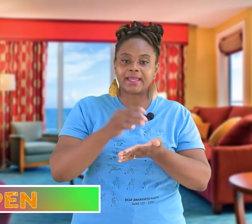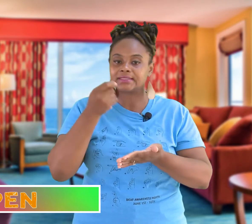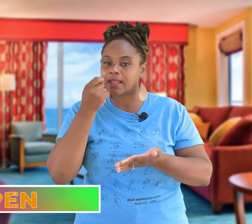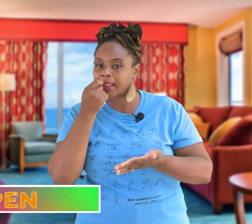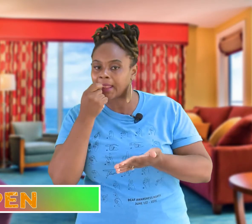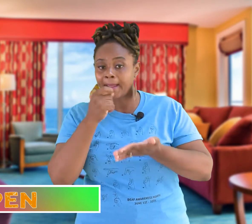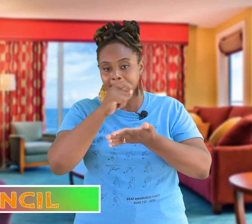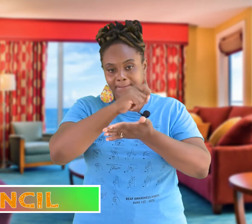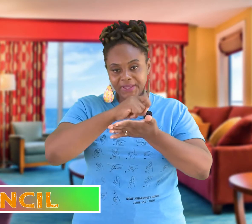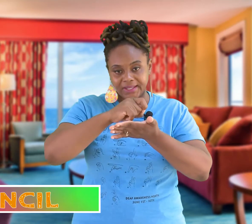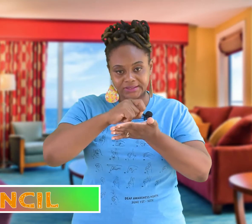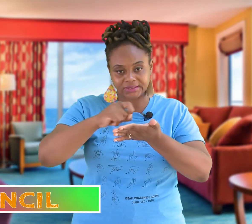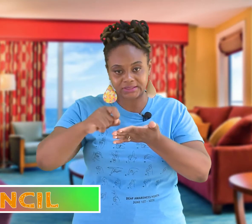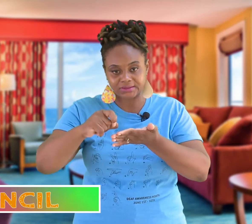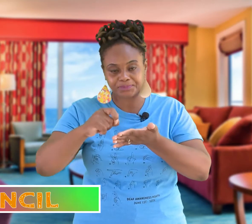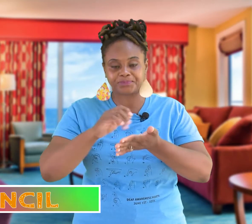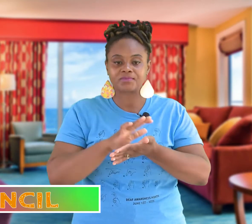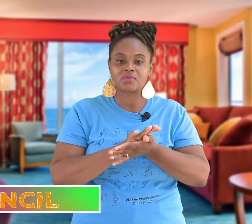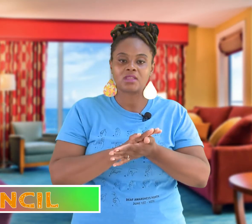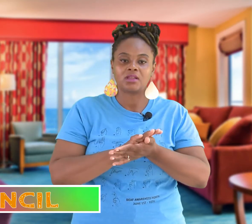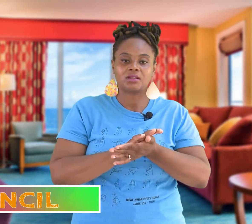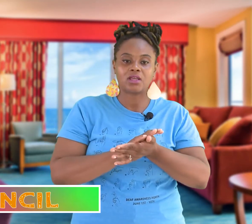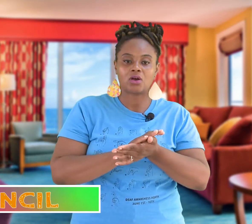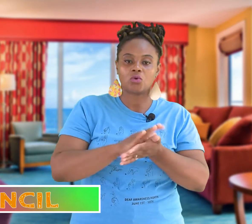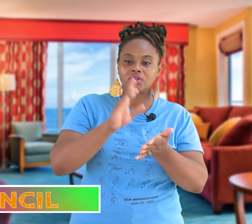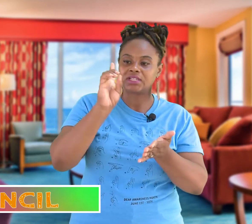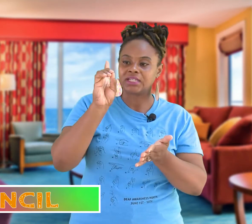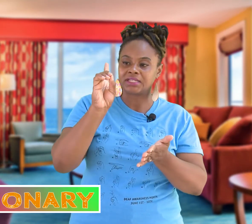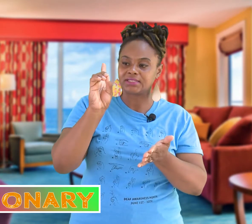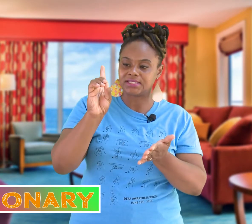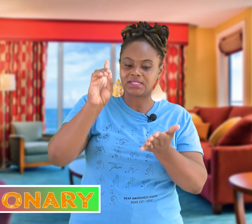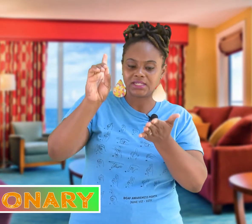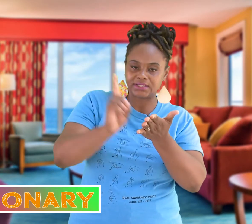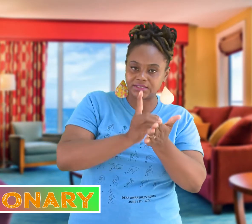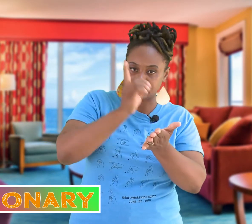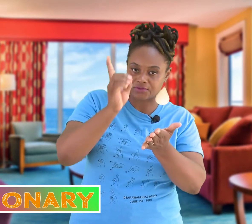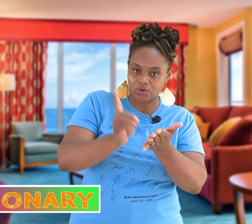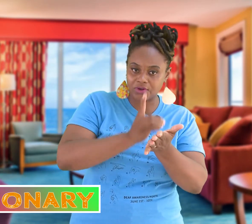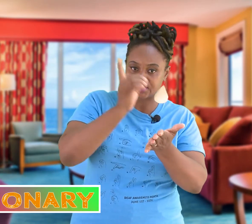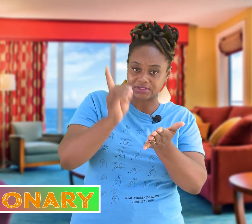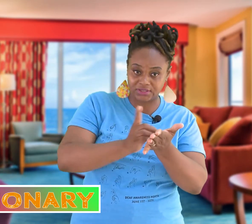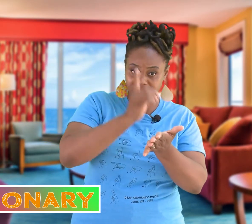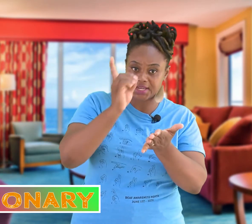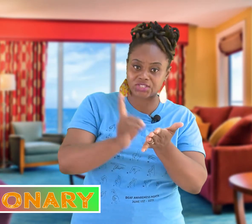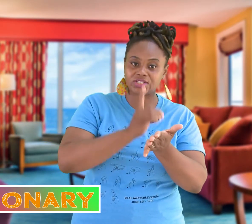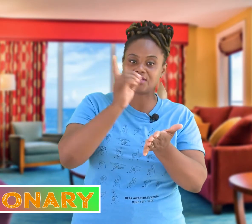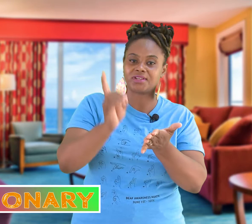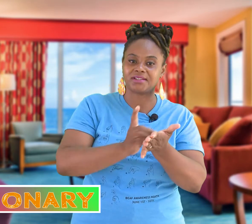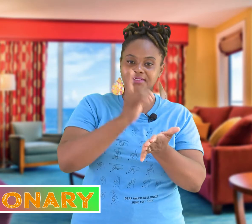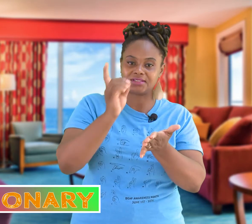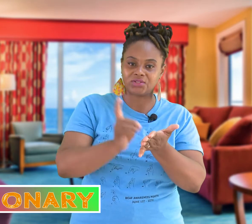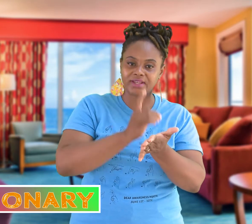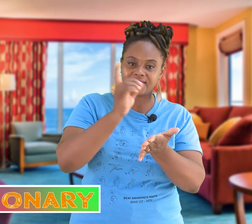and pencil. Now, D for dictionary. Did you get